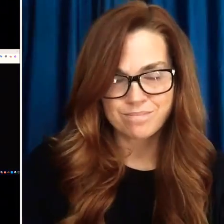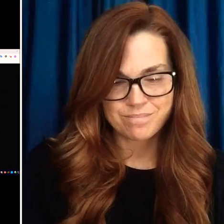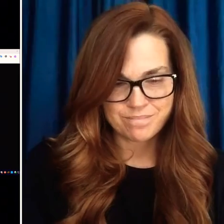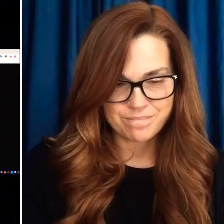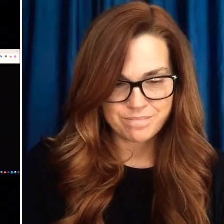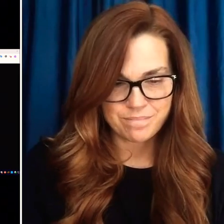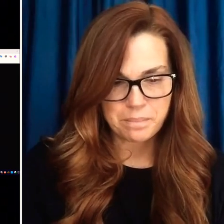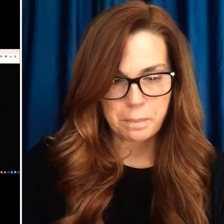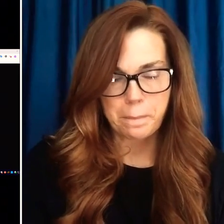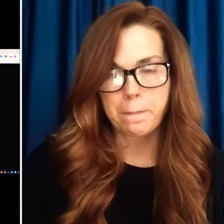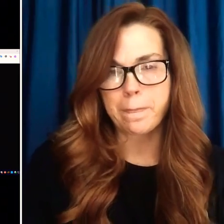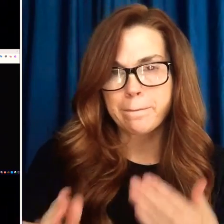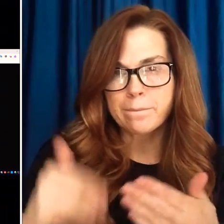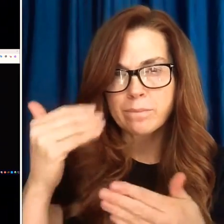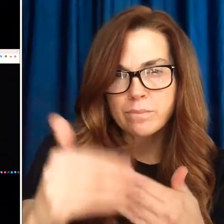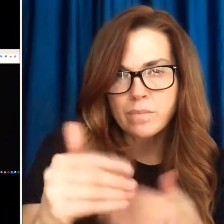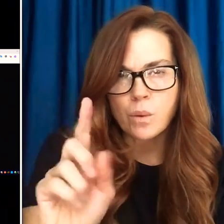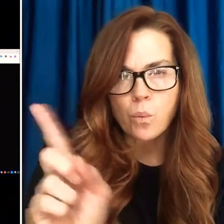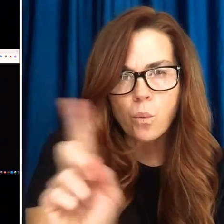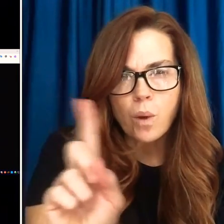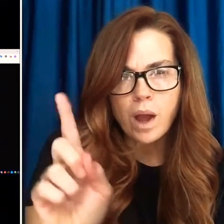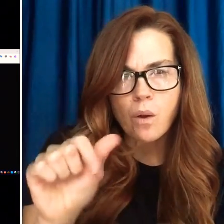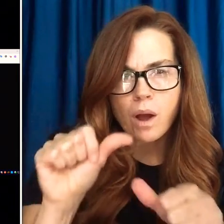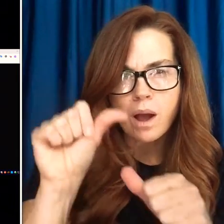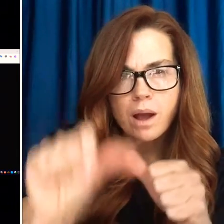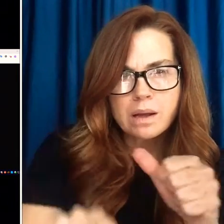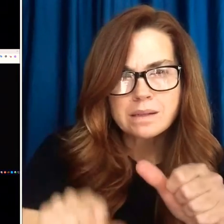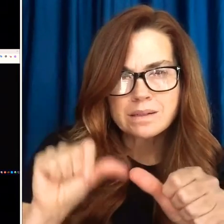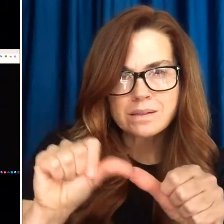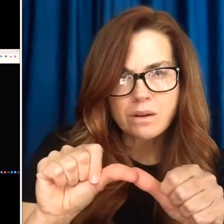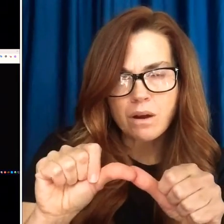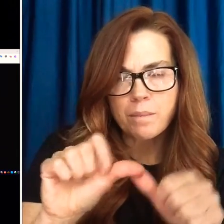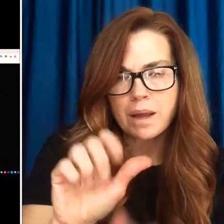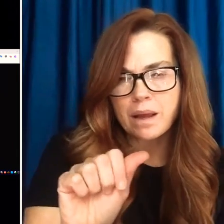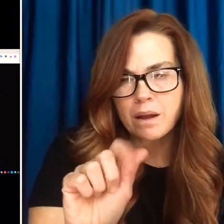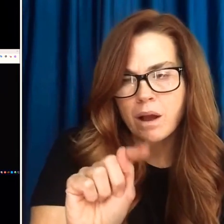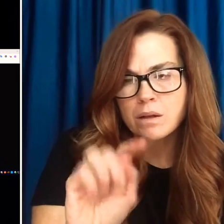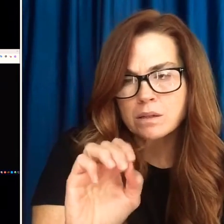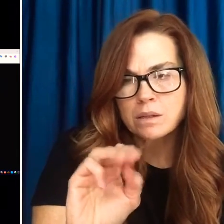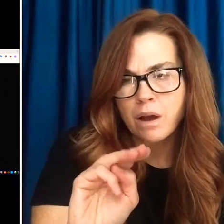at the atomic mass.